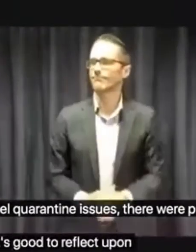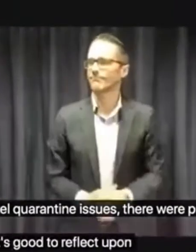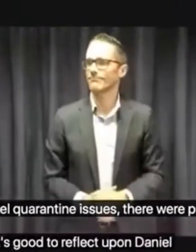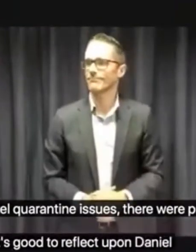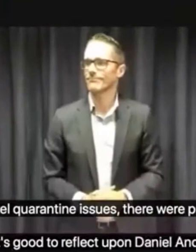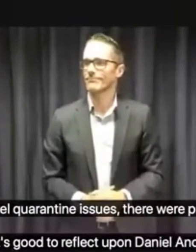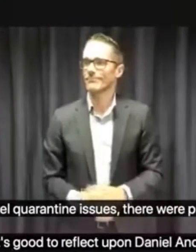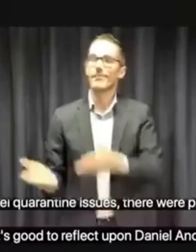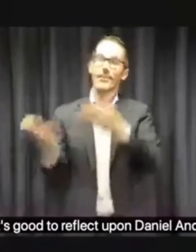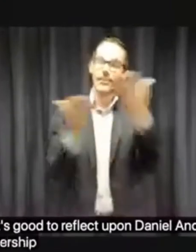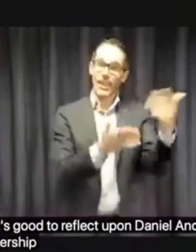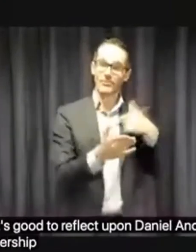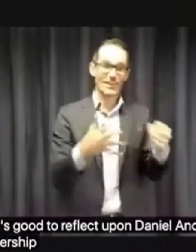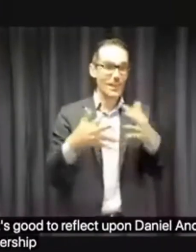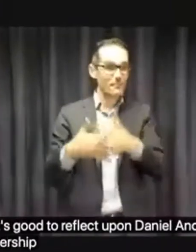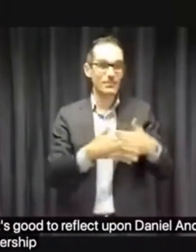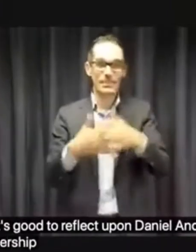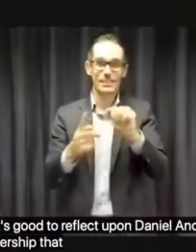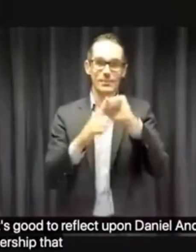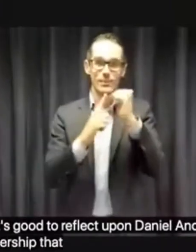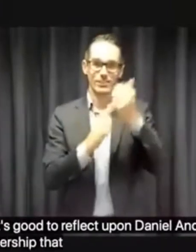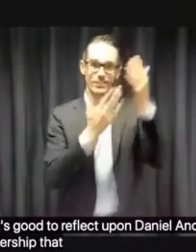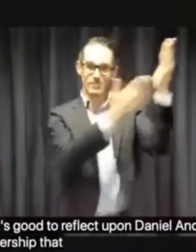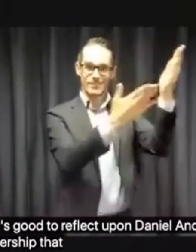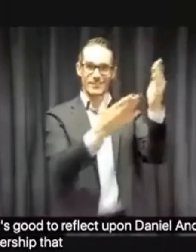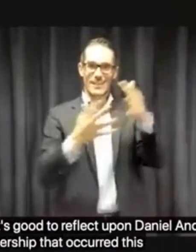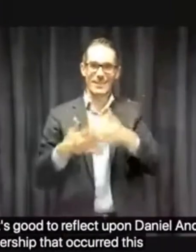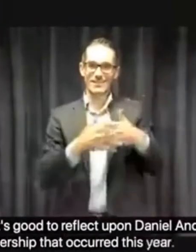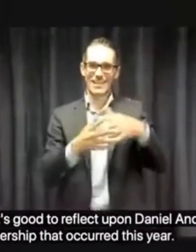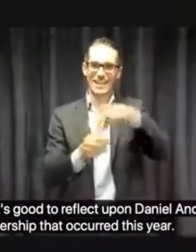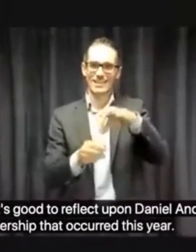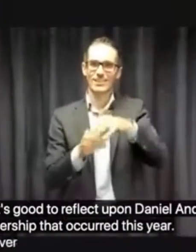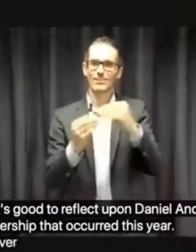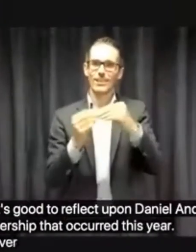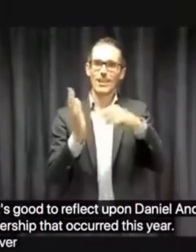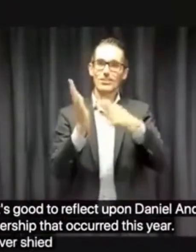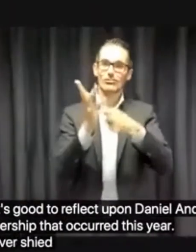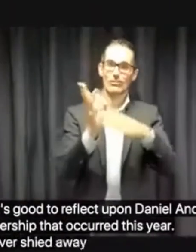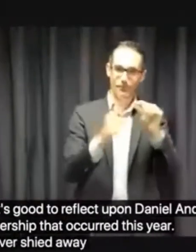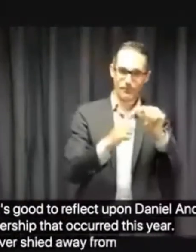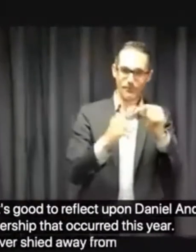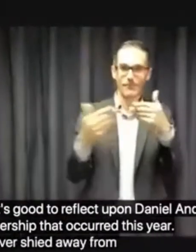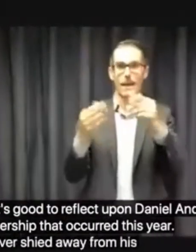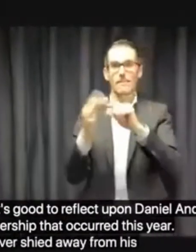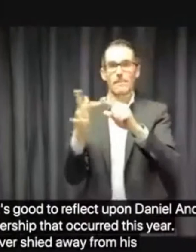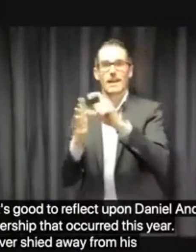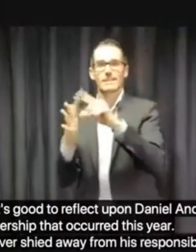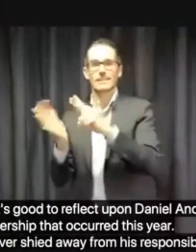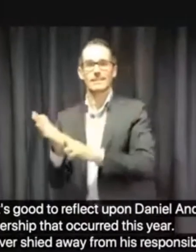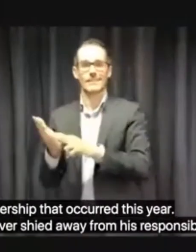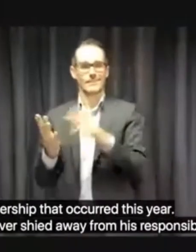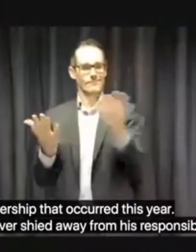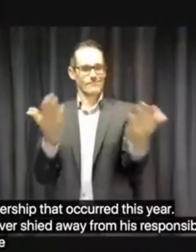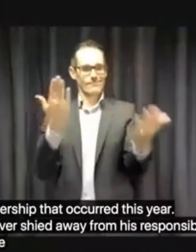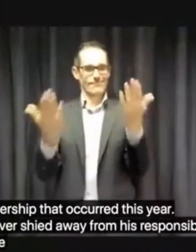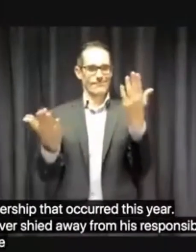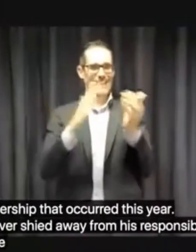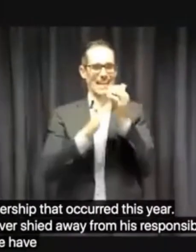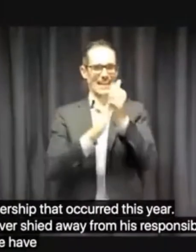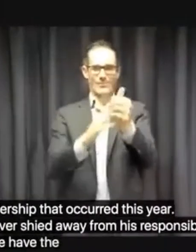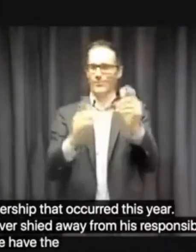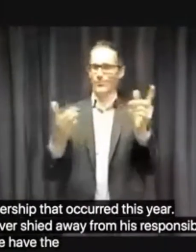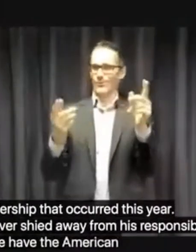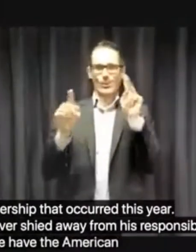his leadership shone a light from his responsibilities. Then we have the American scenario, the American election with Trump and Biden.